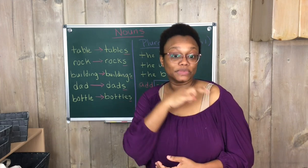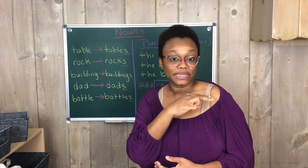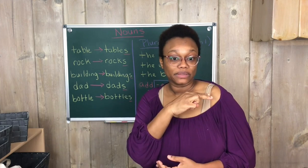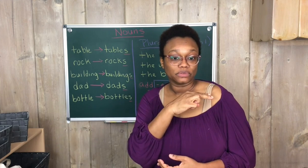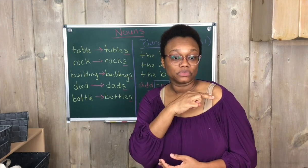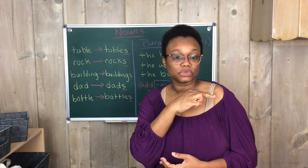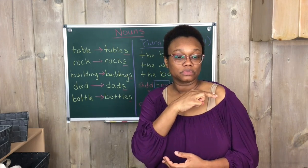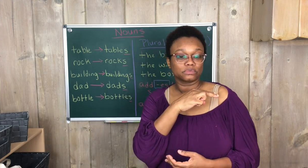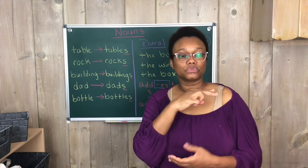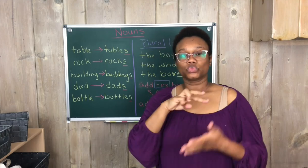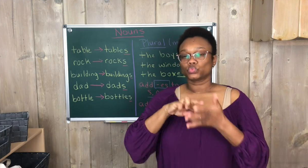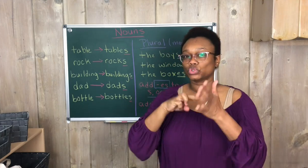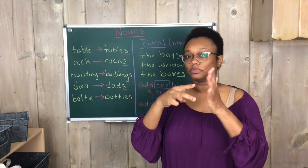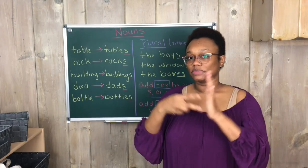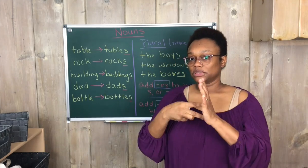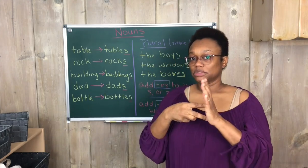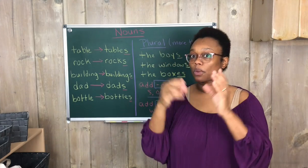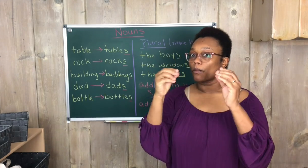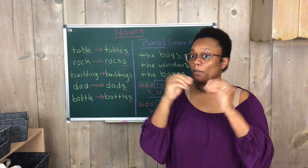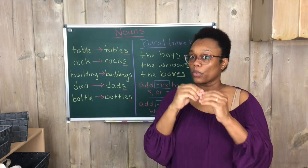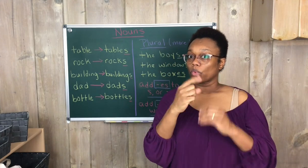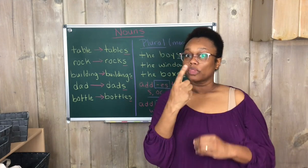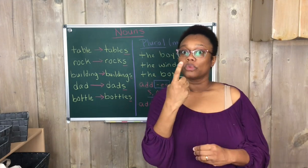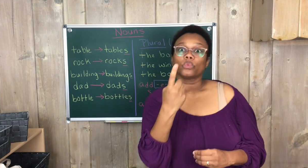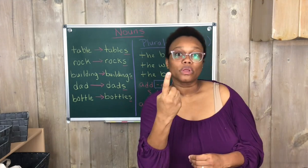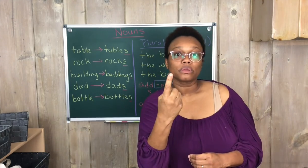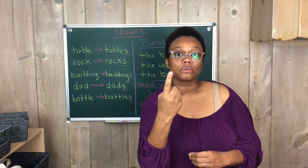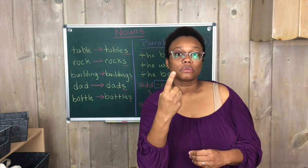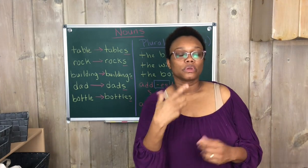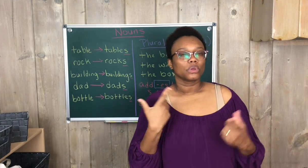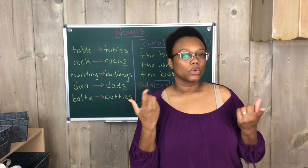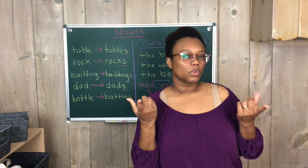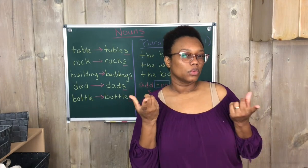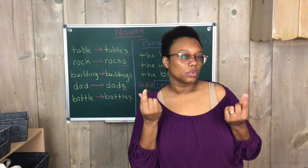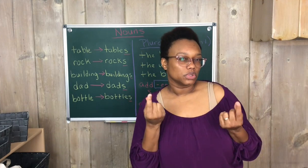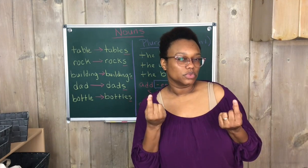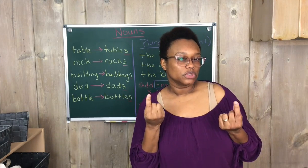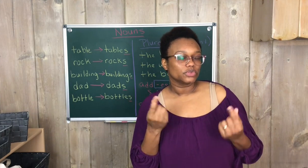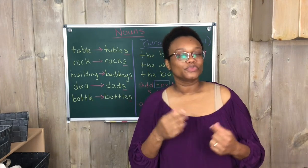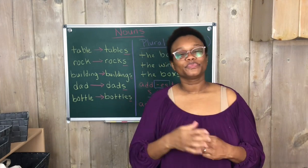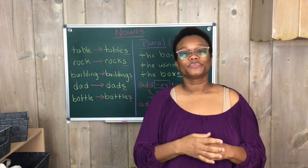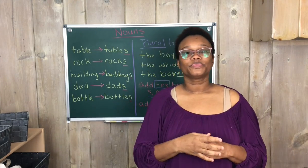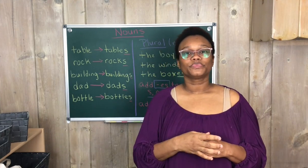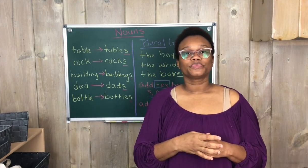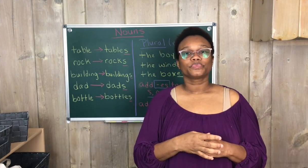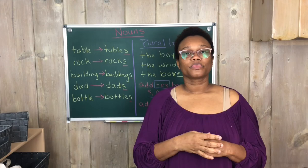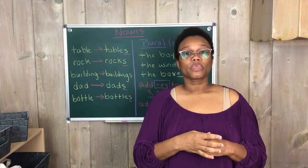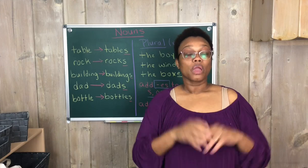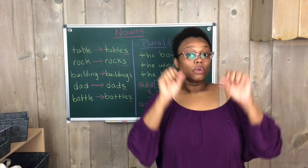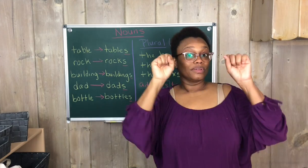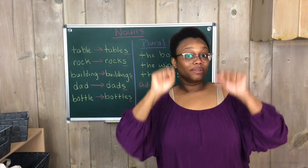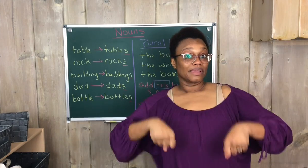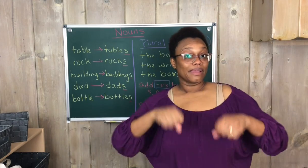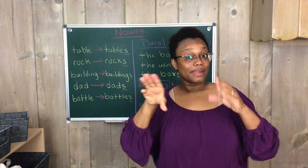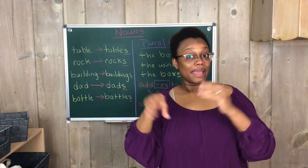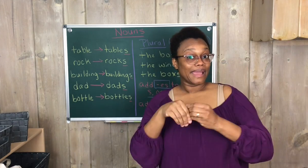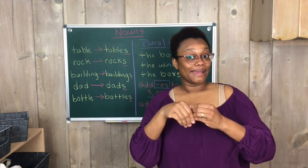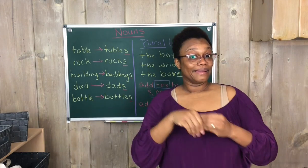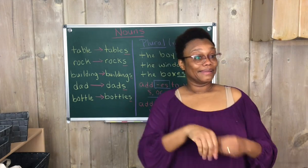Now, for plural nouns, it means more than one, but what do? We